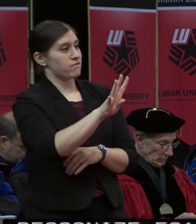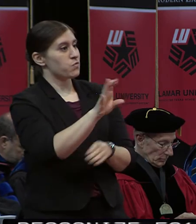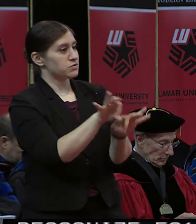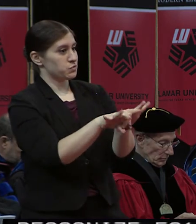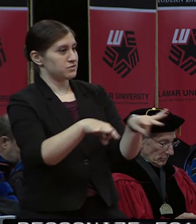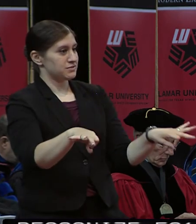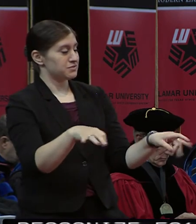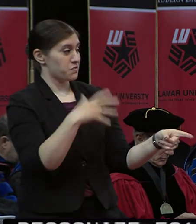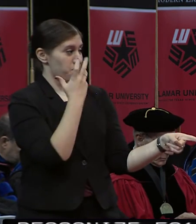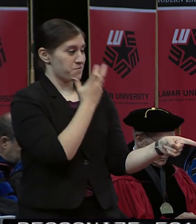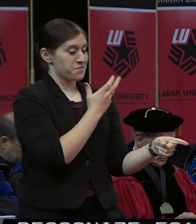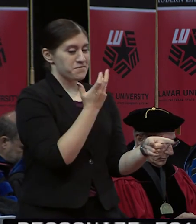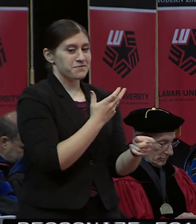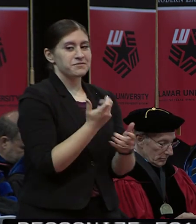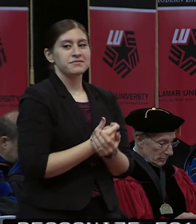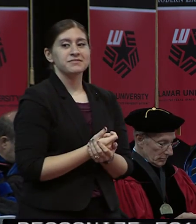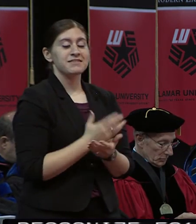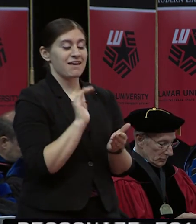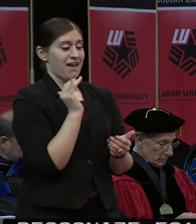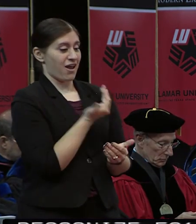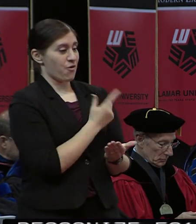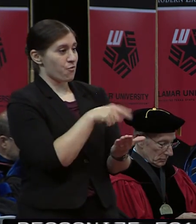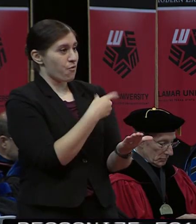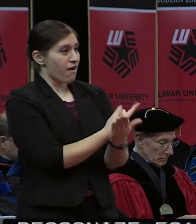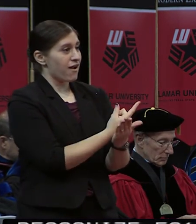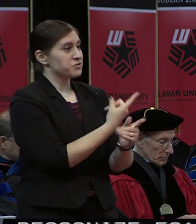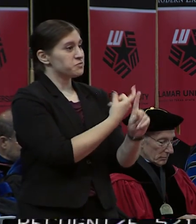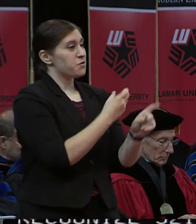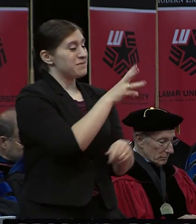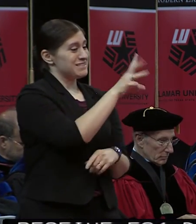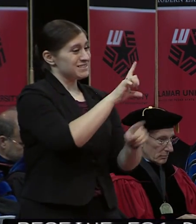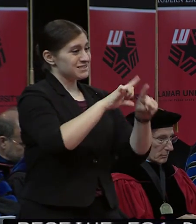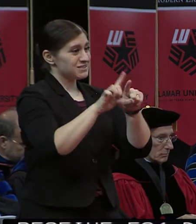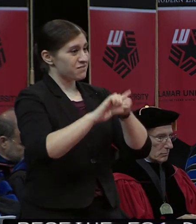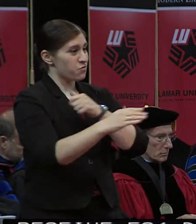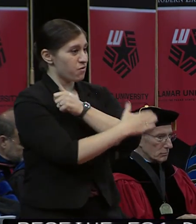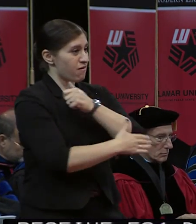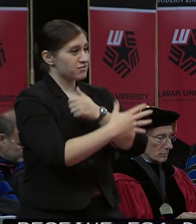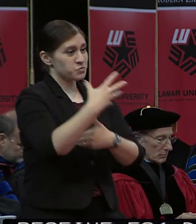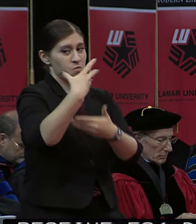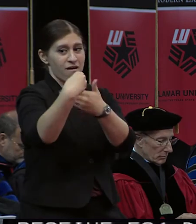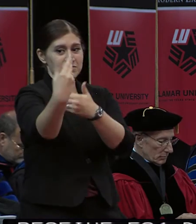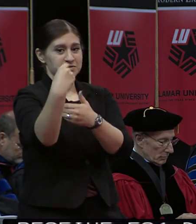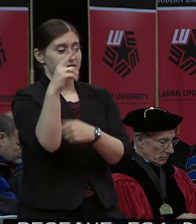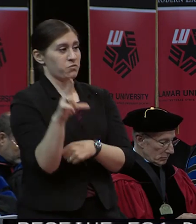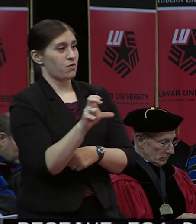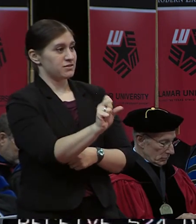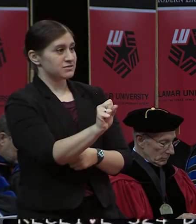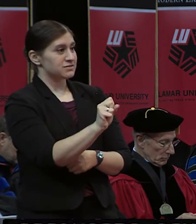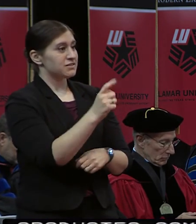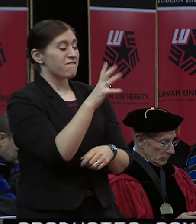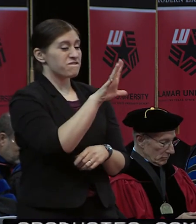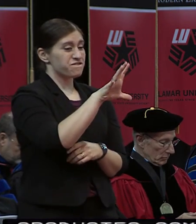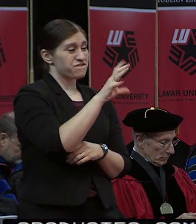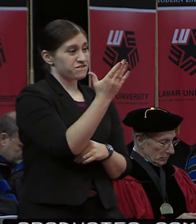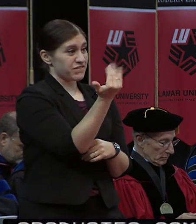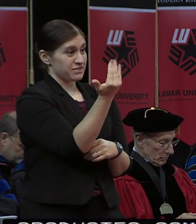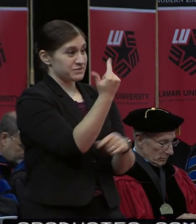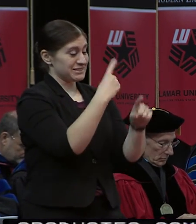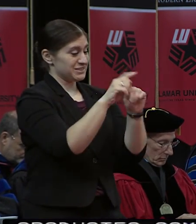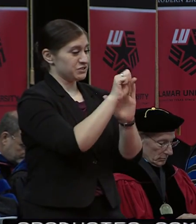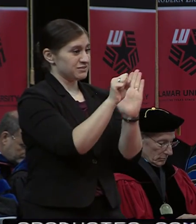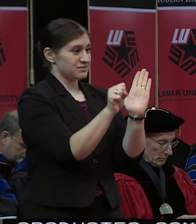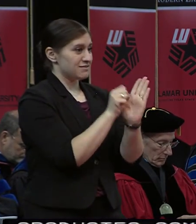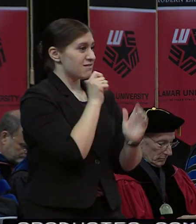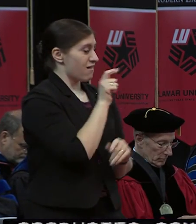degrees. Our graduates come from 6 countries outside of the United States, from 15 states